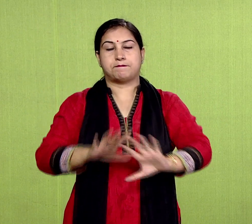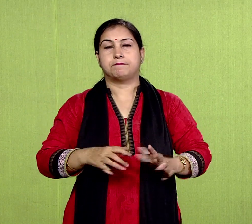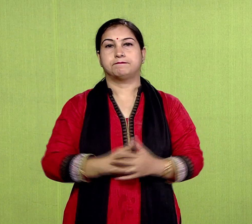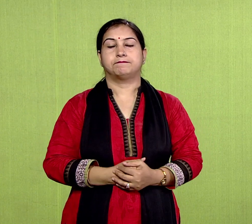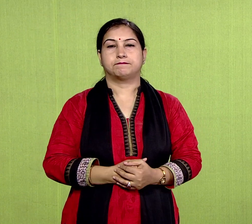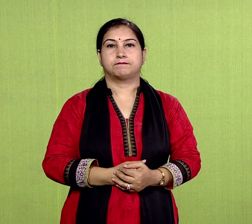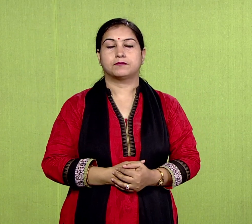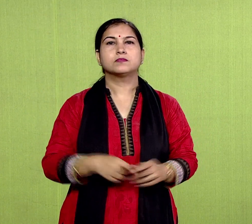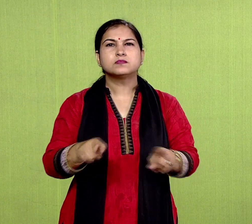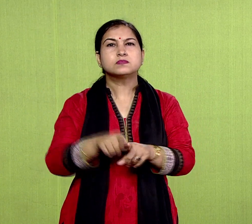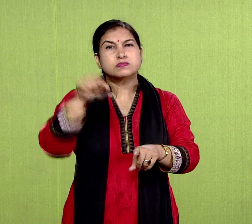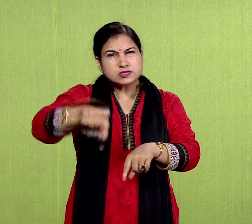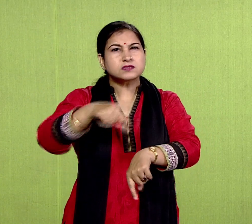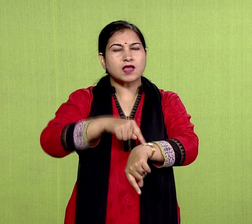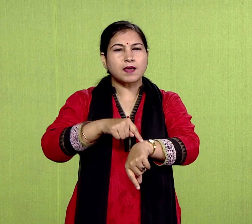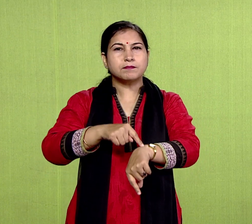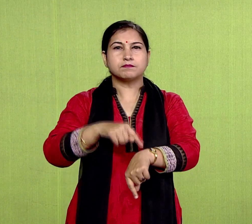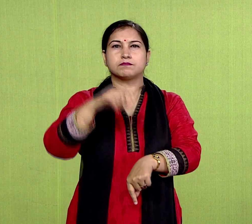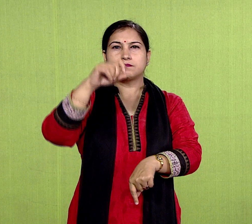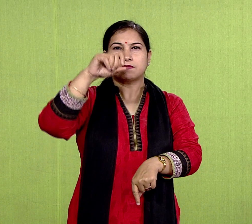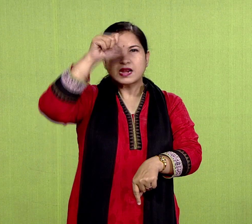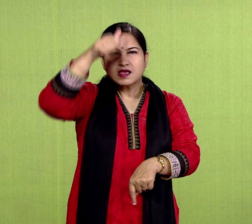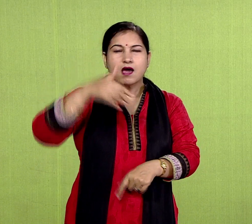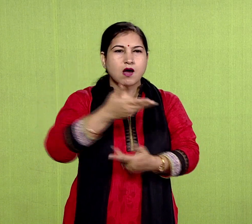Caste system was present in the Indian society.